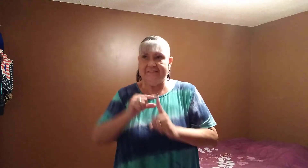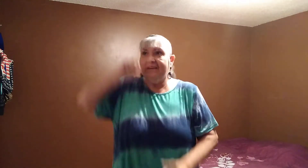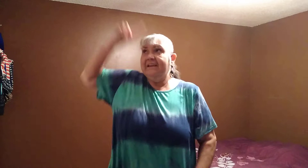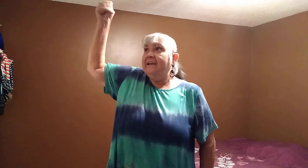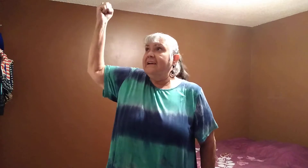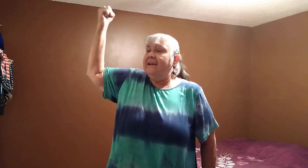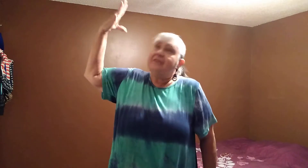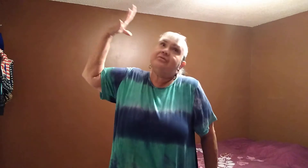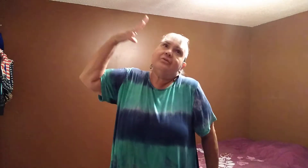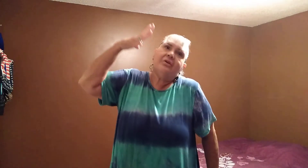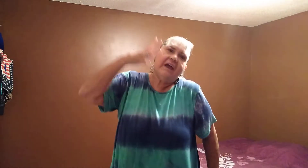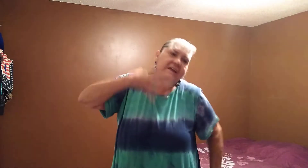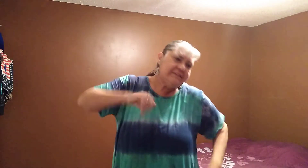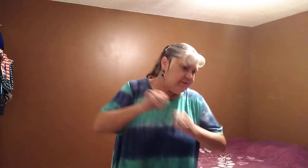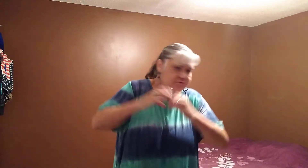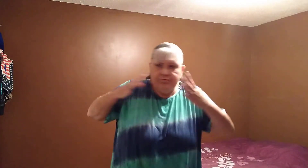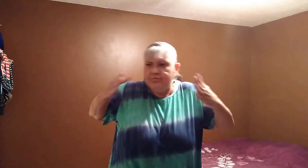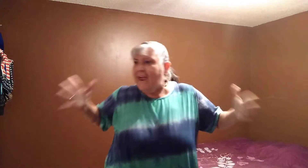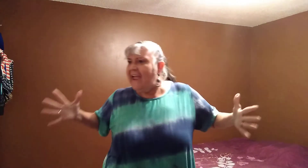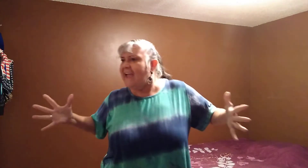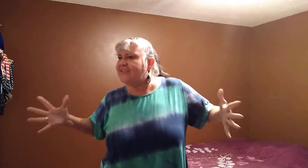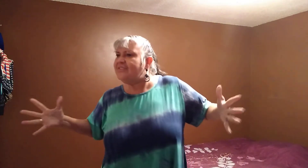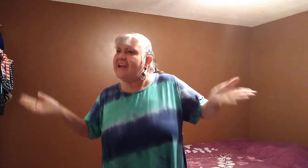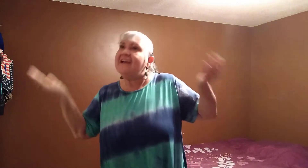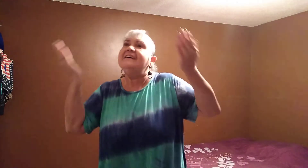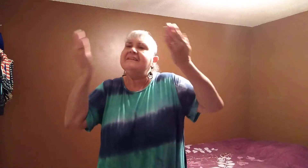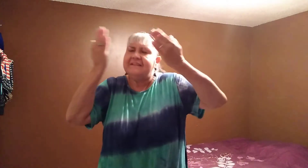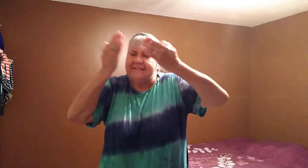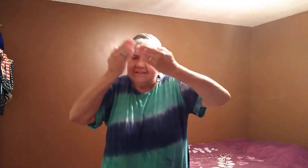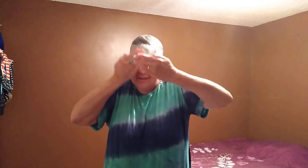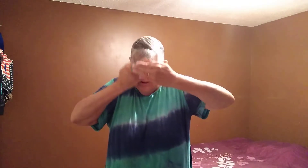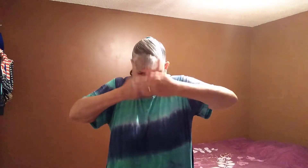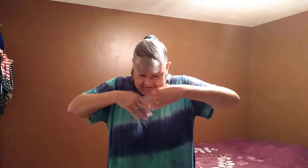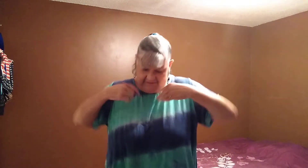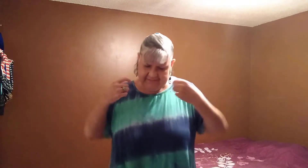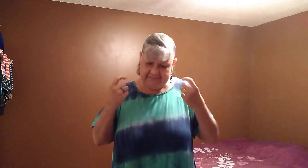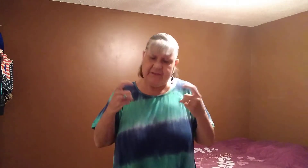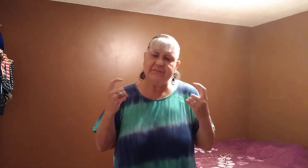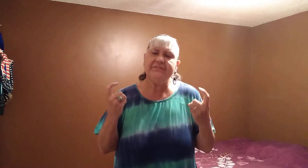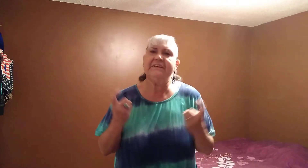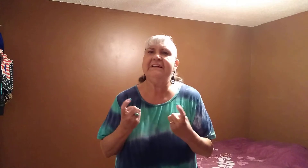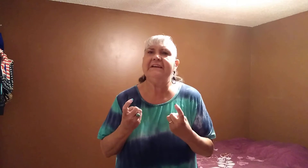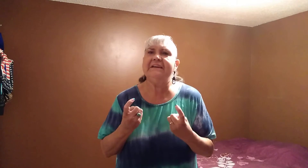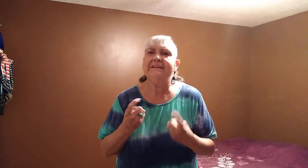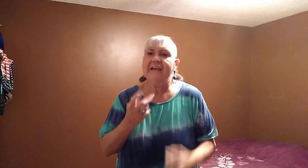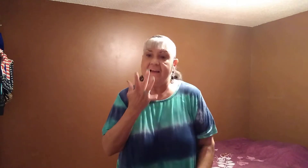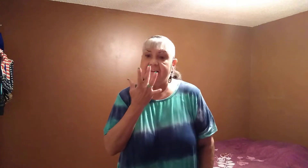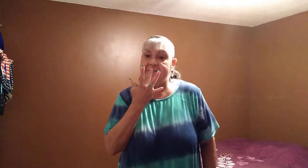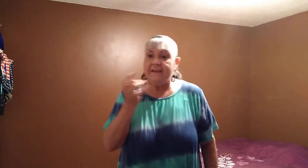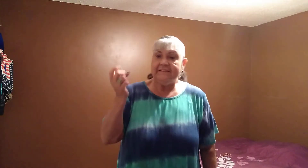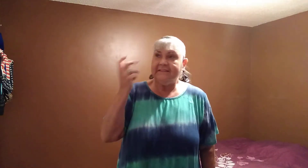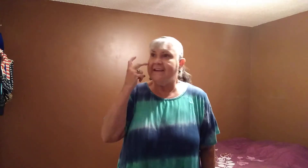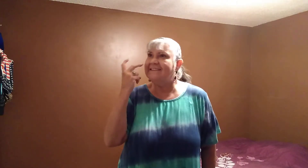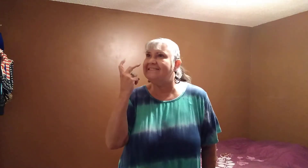And grace that's greater than the darkest of sin. Taste and